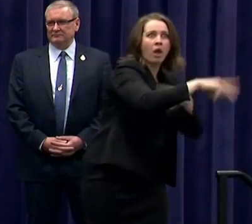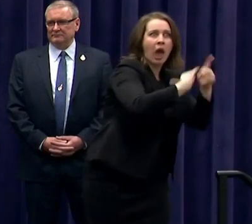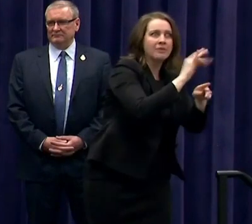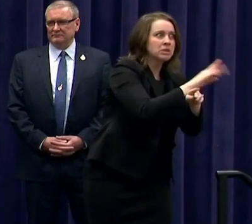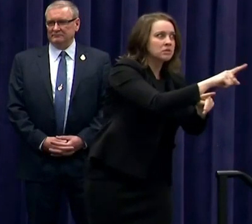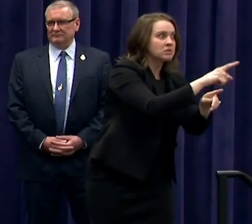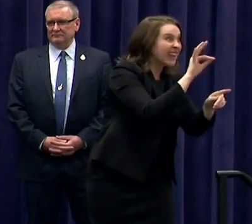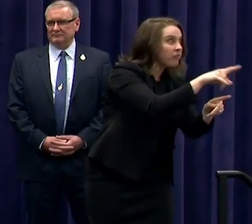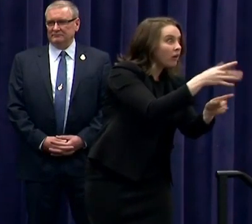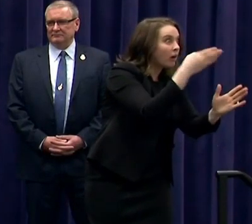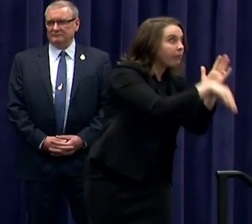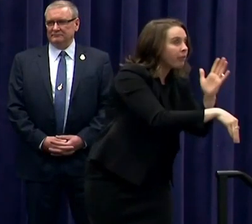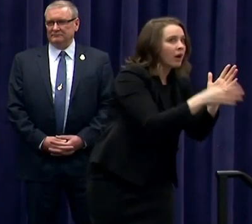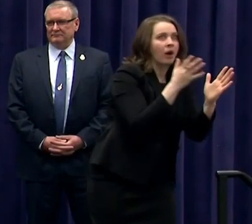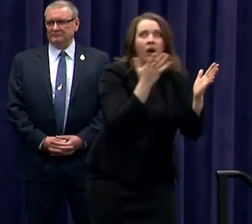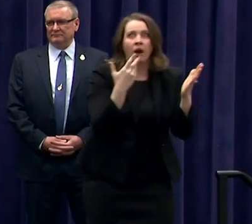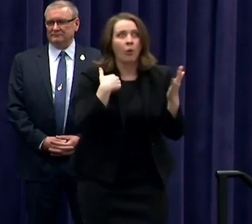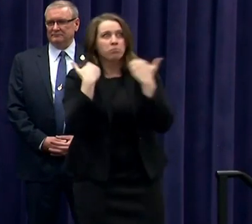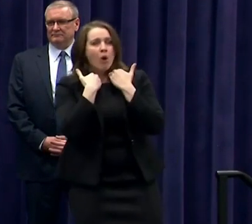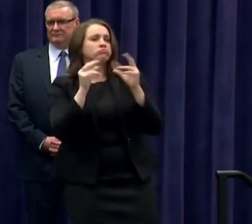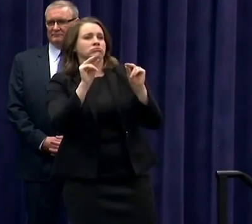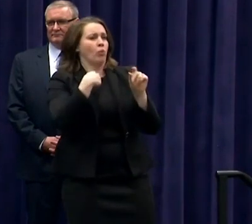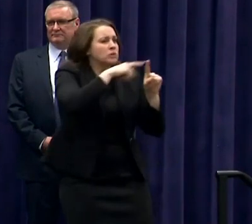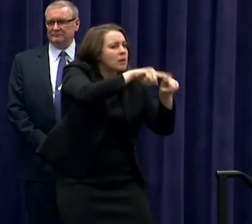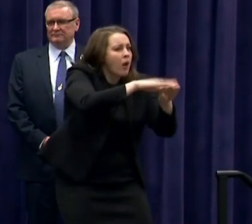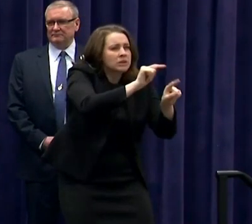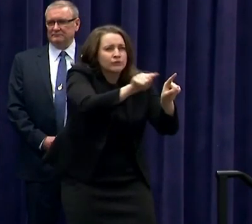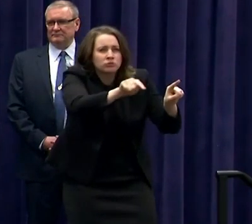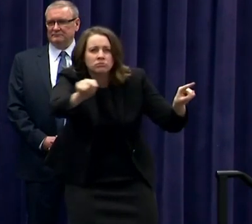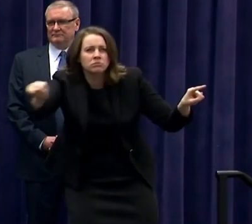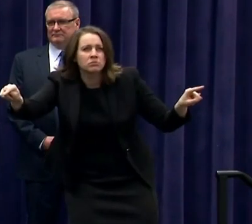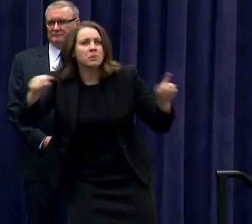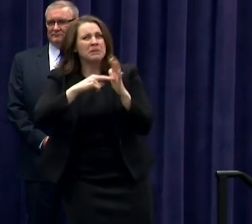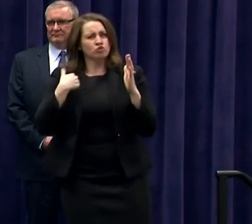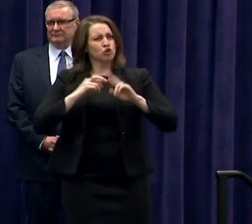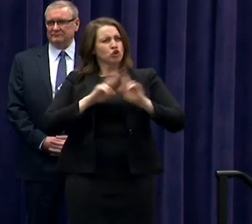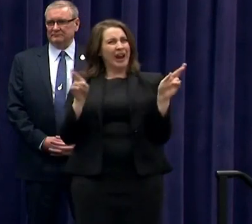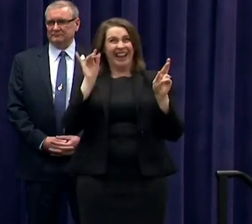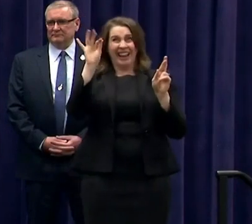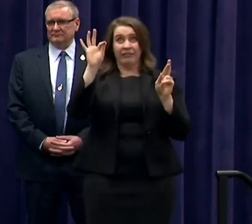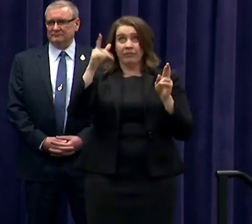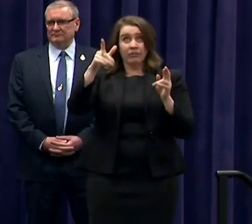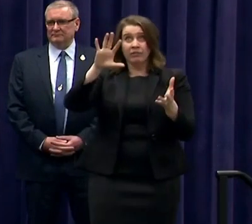impact. There will be, but I think we're very well situated to weather this storm because we